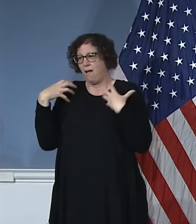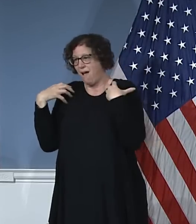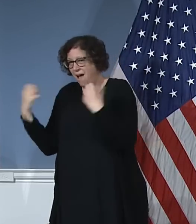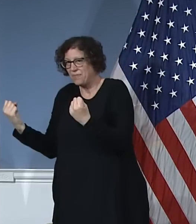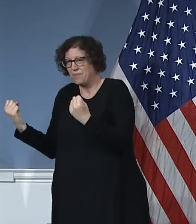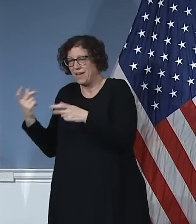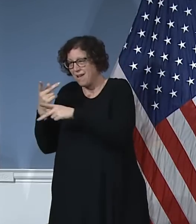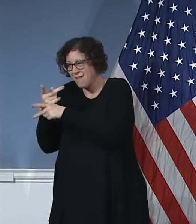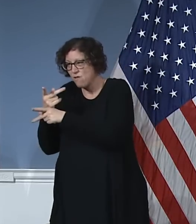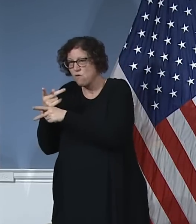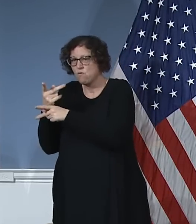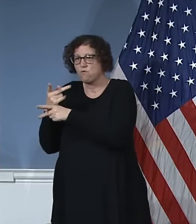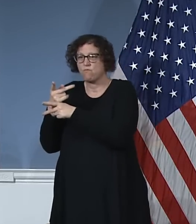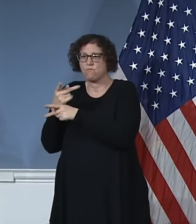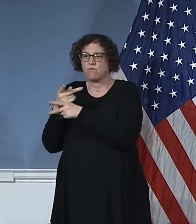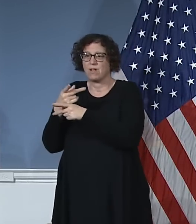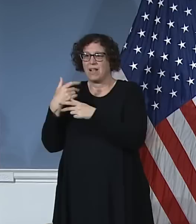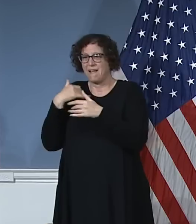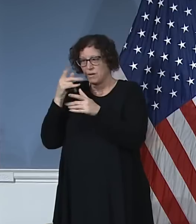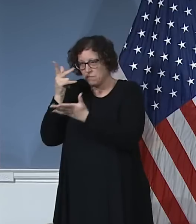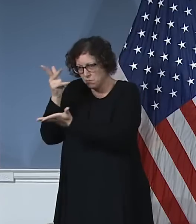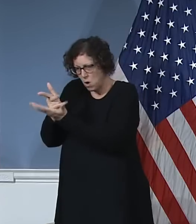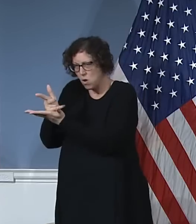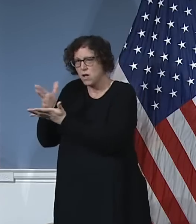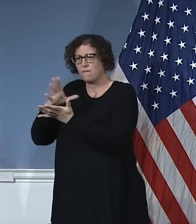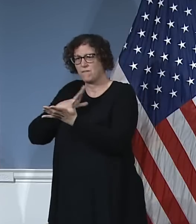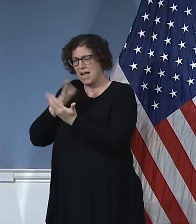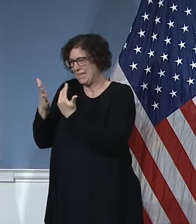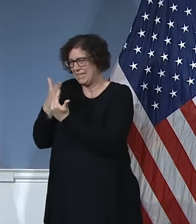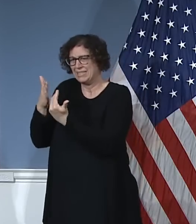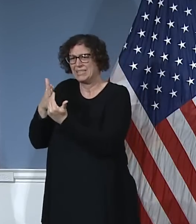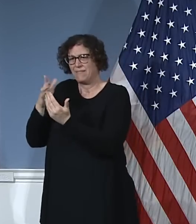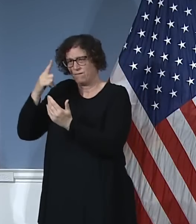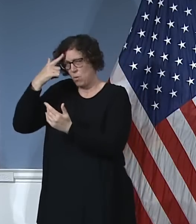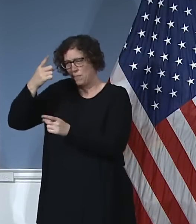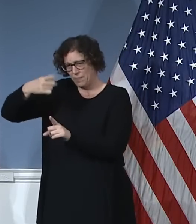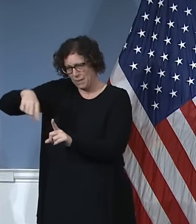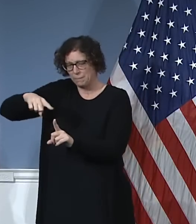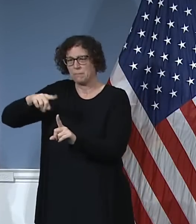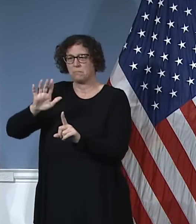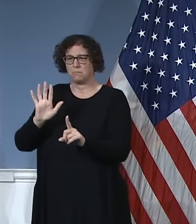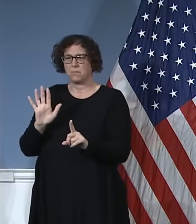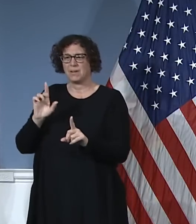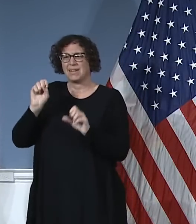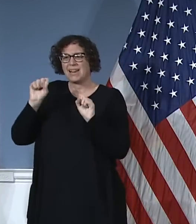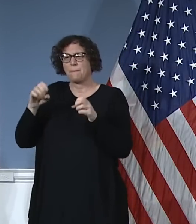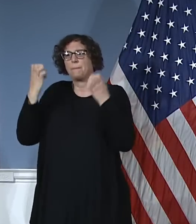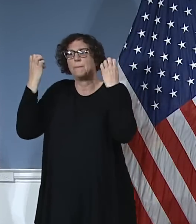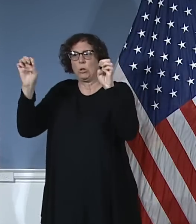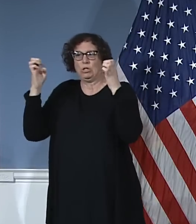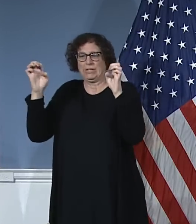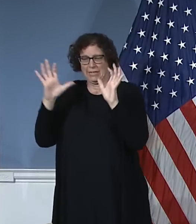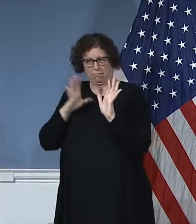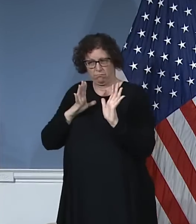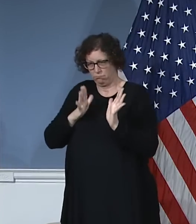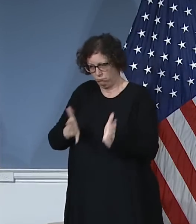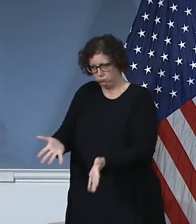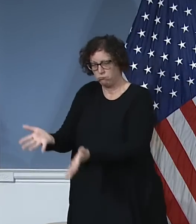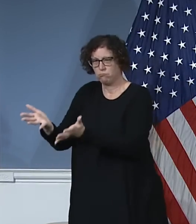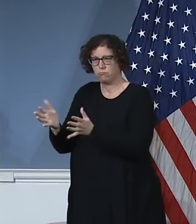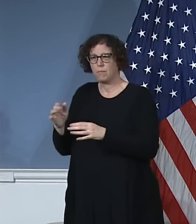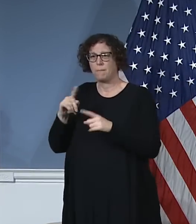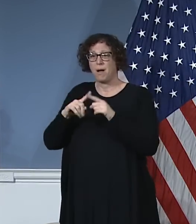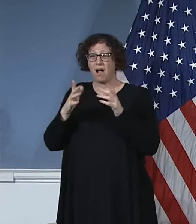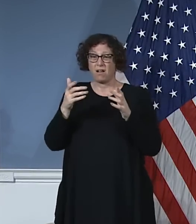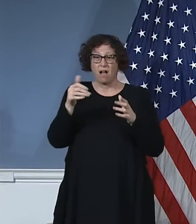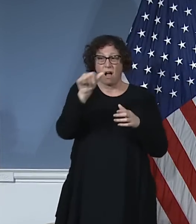where they need to go. They're working very long hours. This is an emergency measure that we need to do. We'll deal with the rest of that when we get back to normalcy.